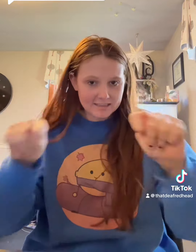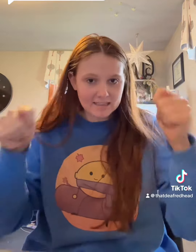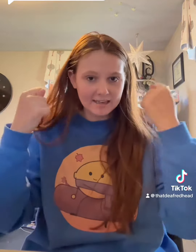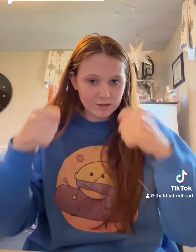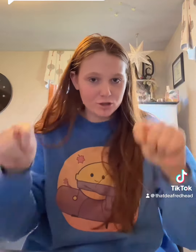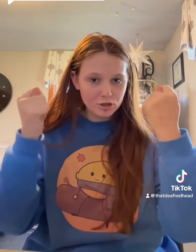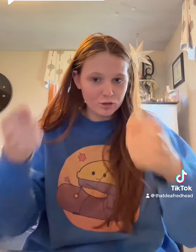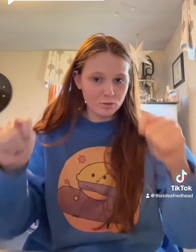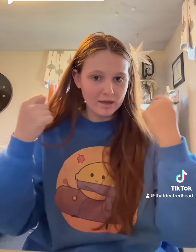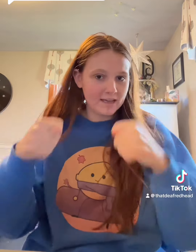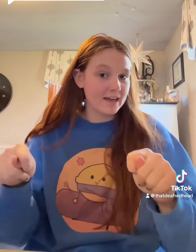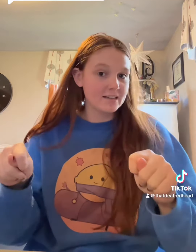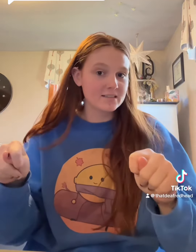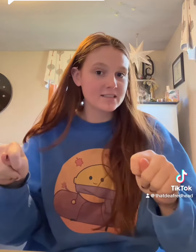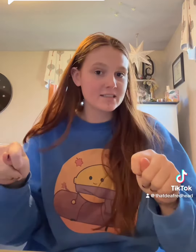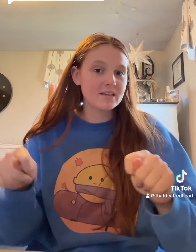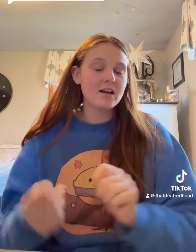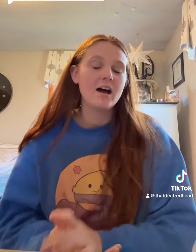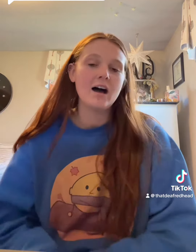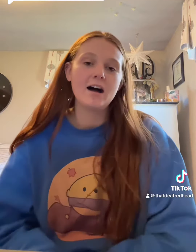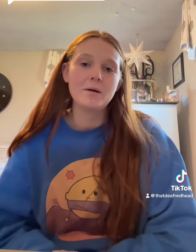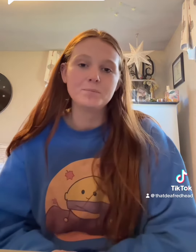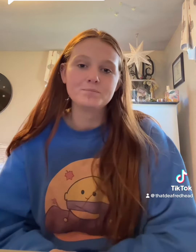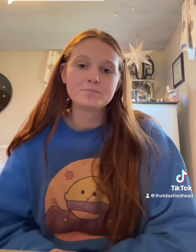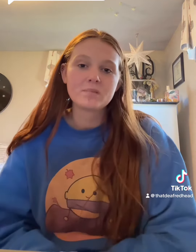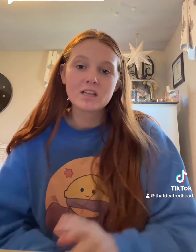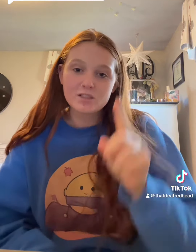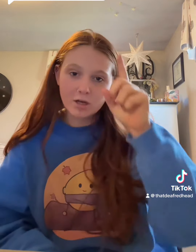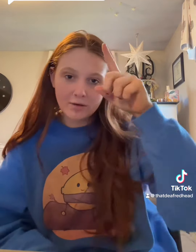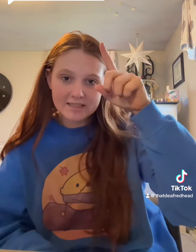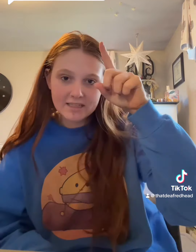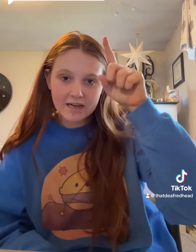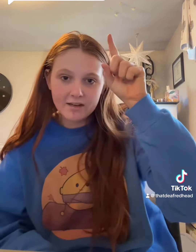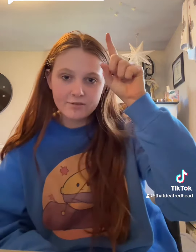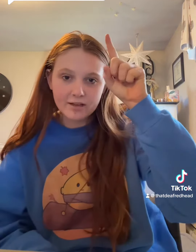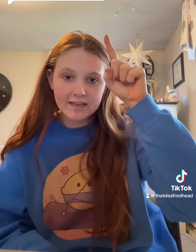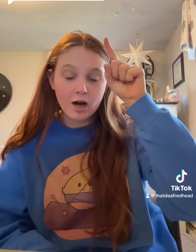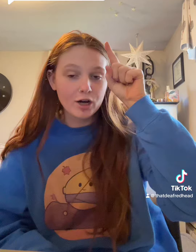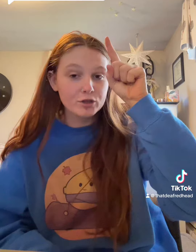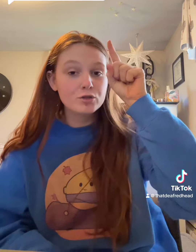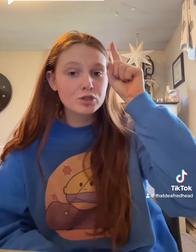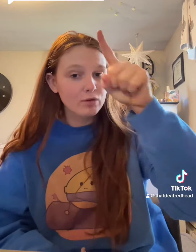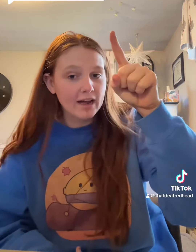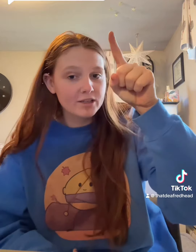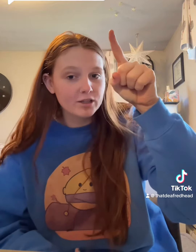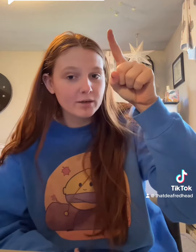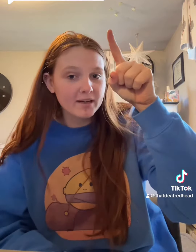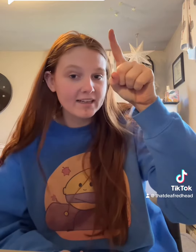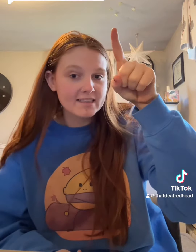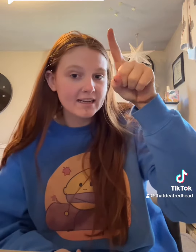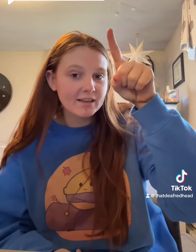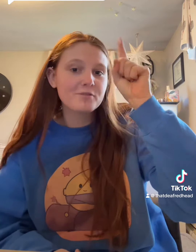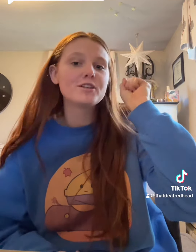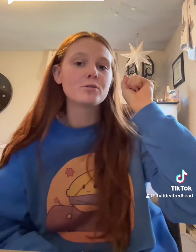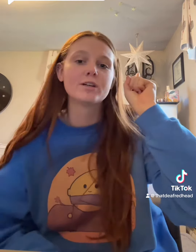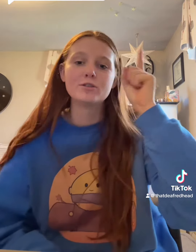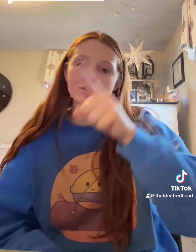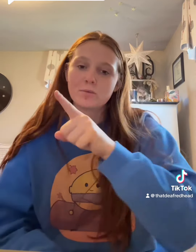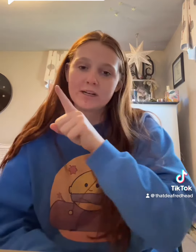like two hands. So it's kind of like, are you trying to learn American Sign Language or are you just wanting to